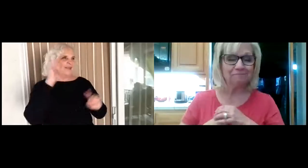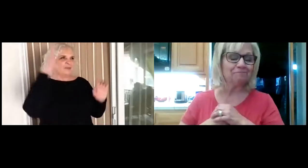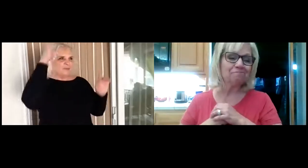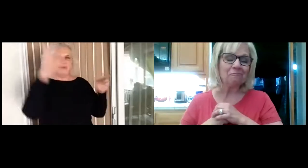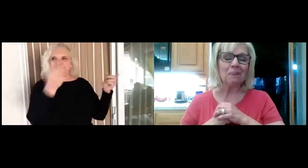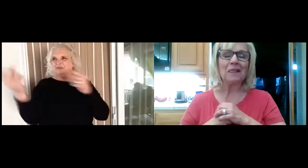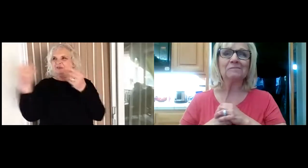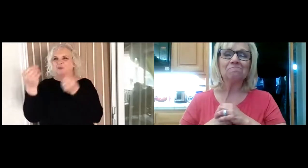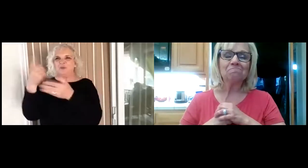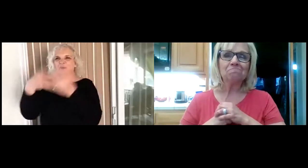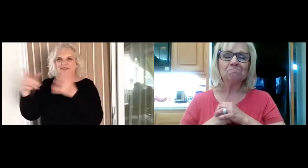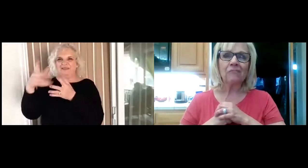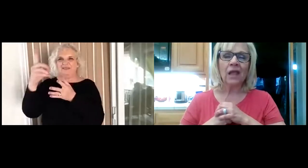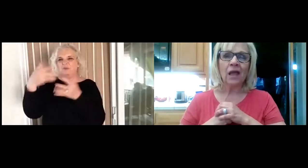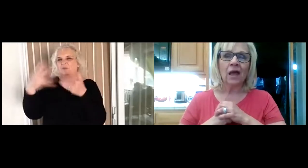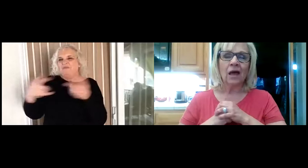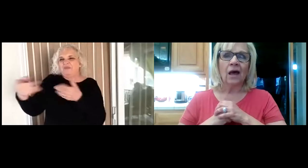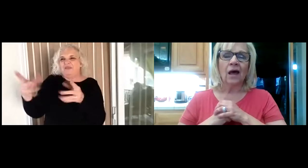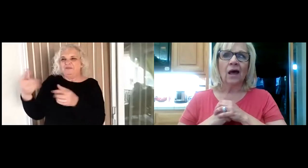thing.